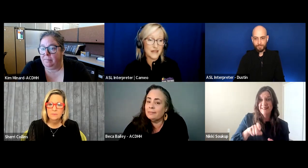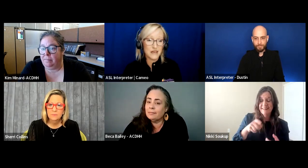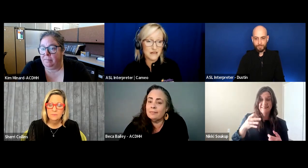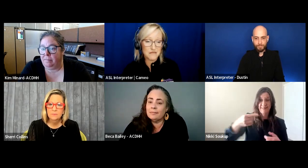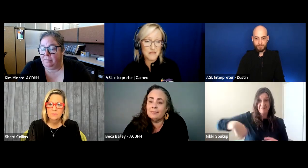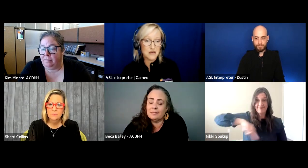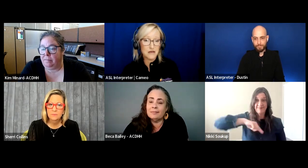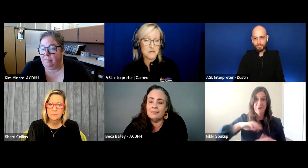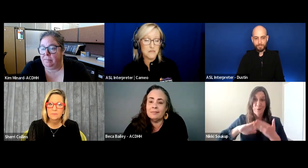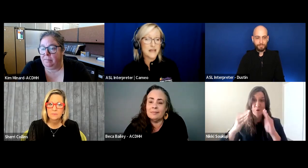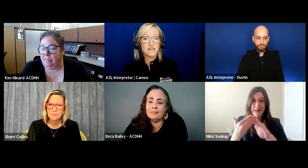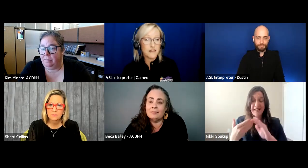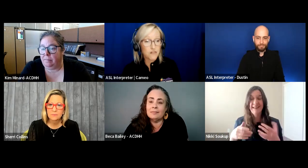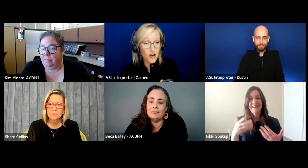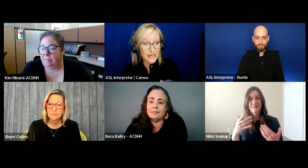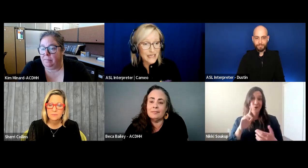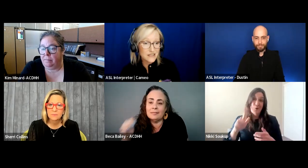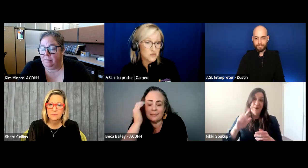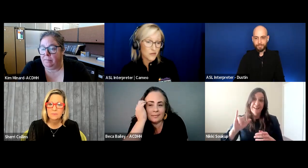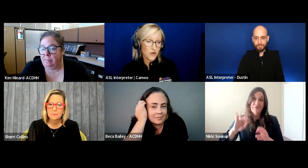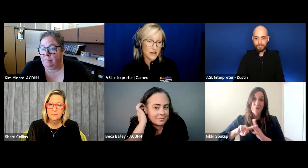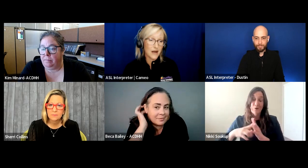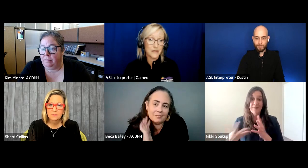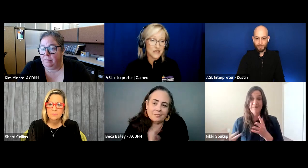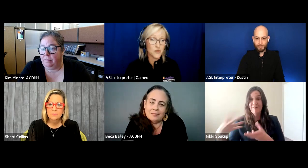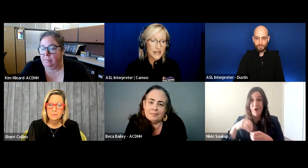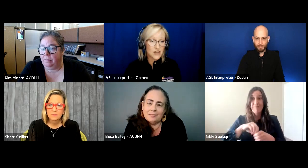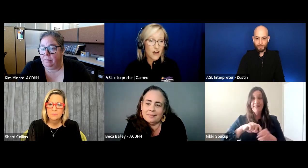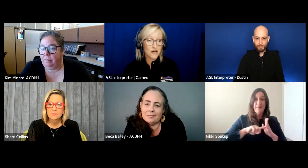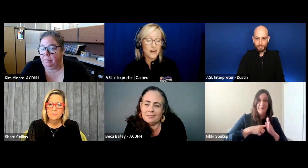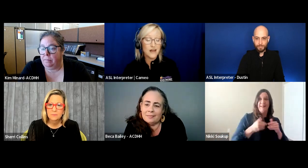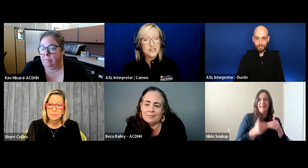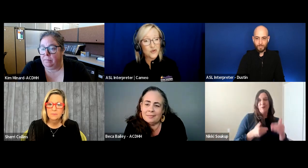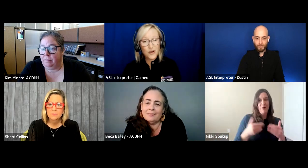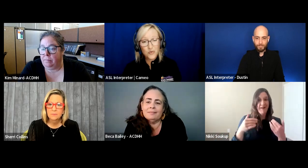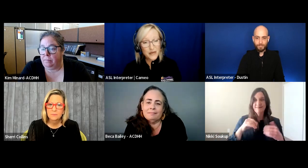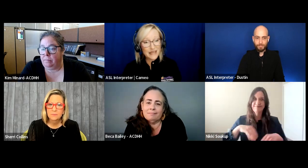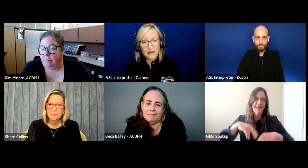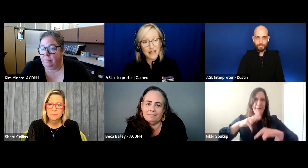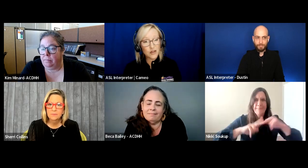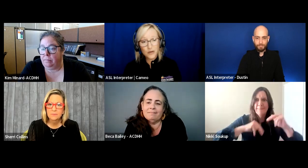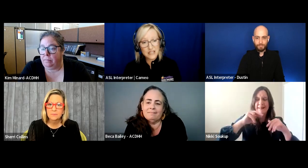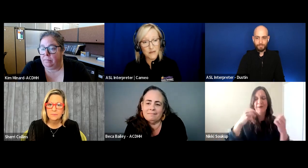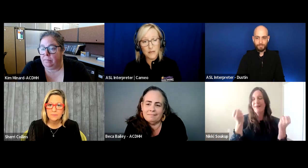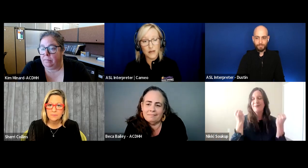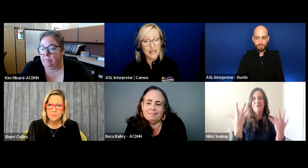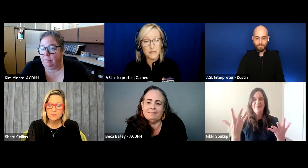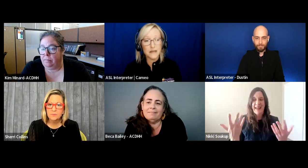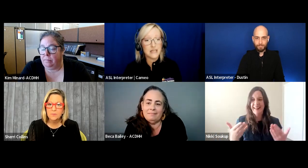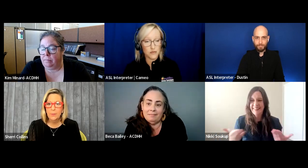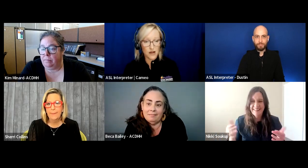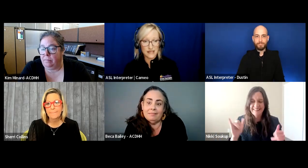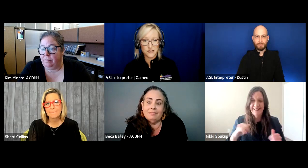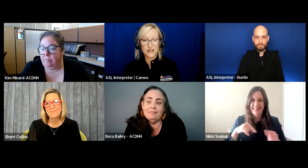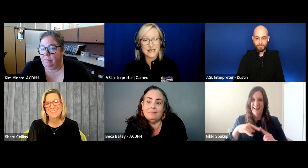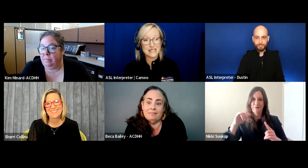wouldn't be the best fit for our needs, what a company is willing to offer. So really including deaf people in the